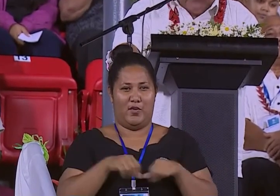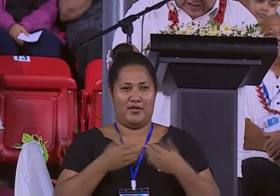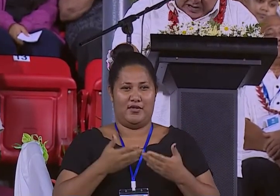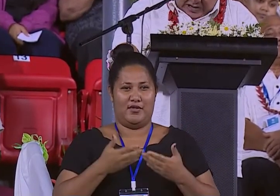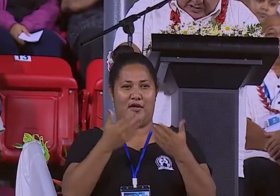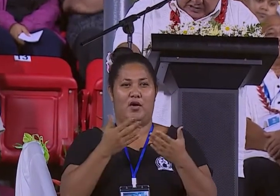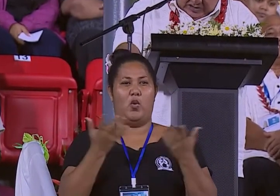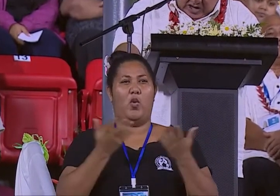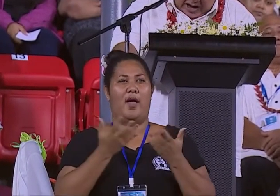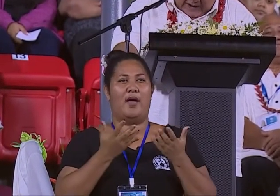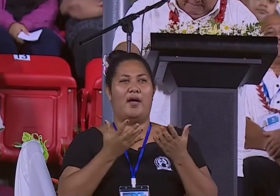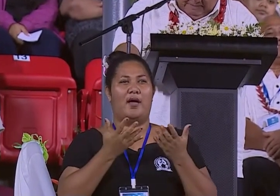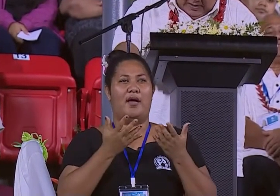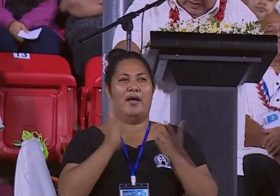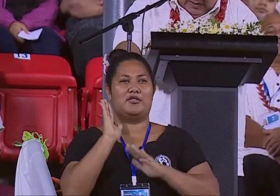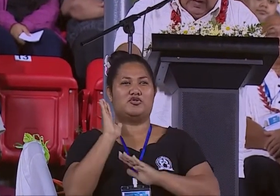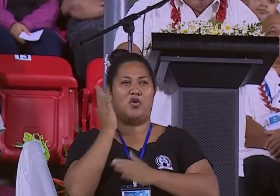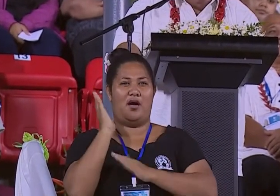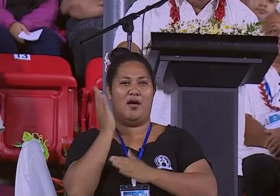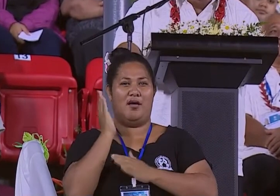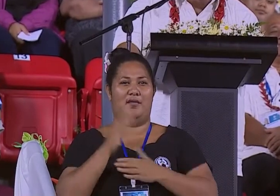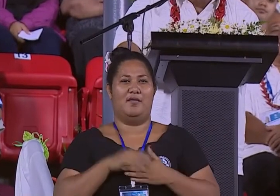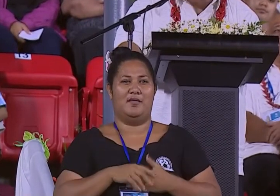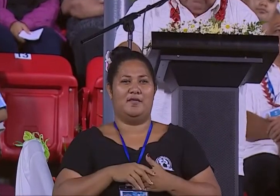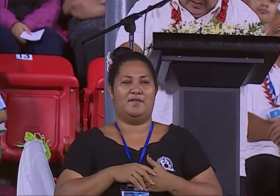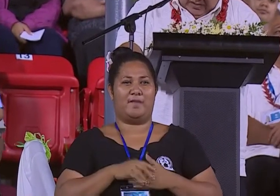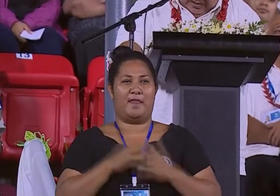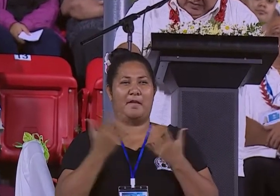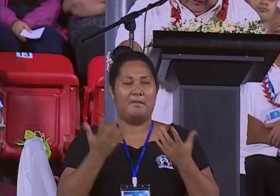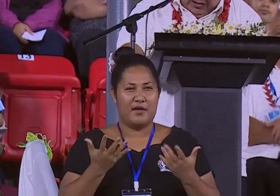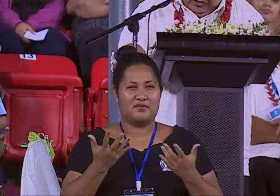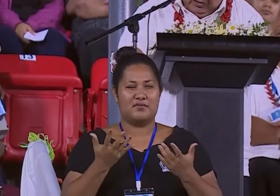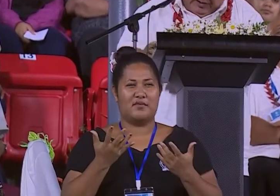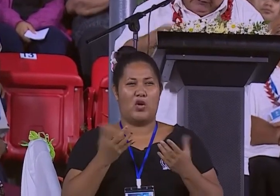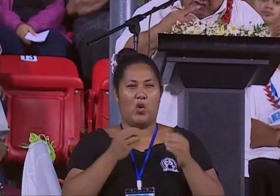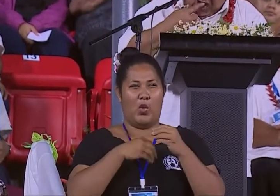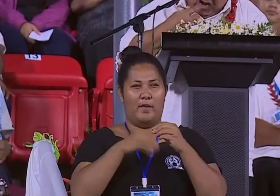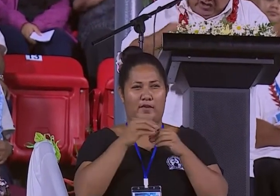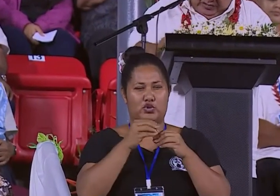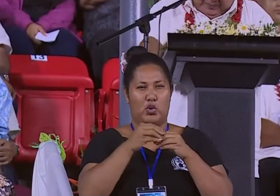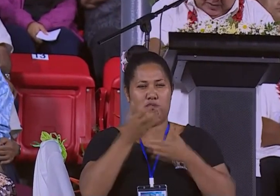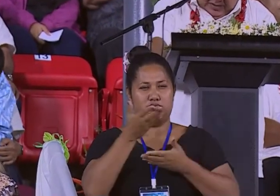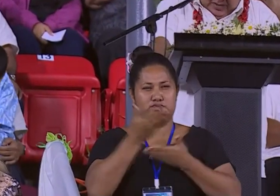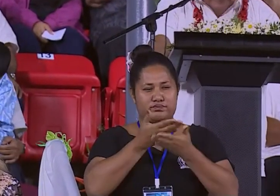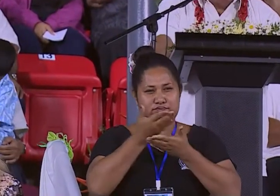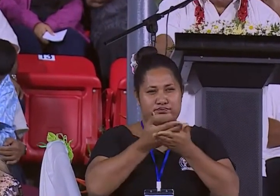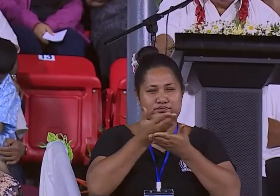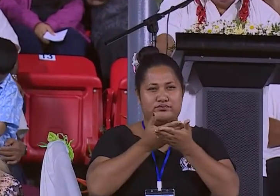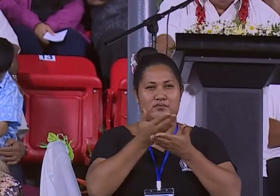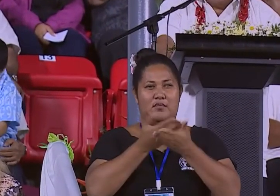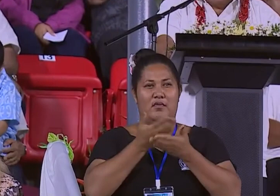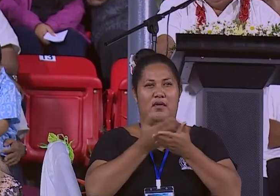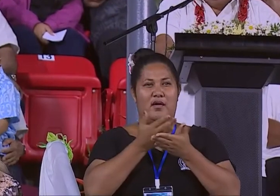of Tonga. However, the official withdrawal of